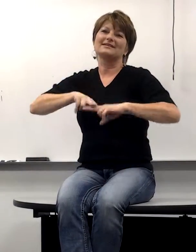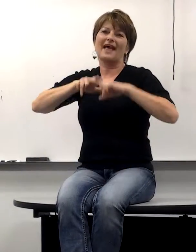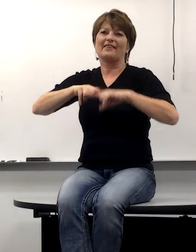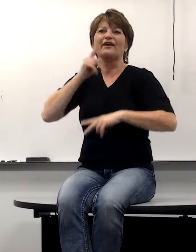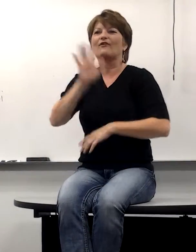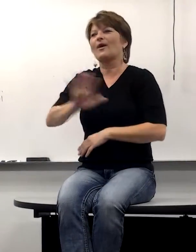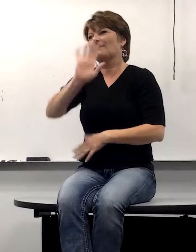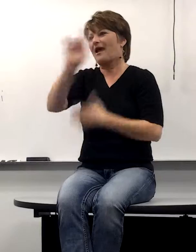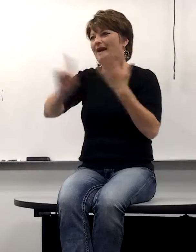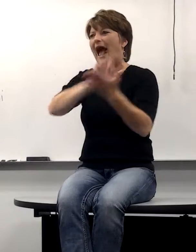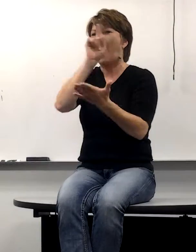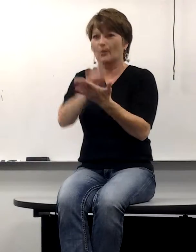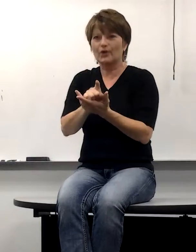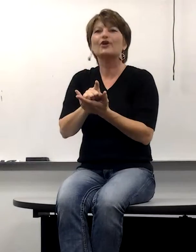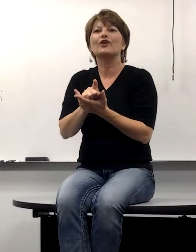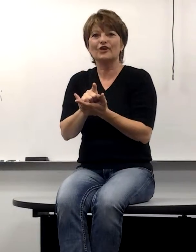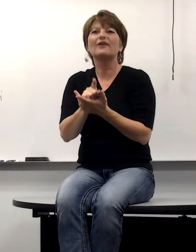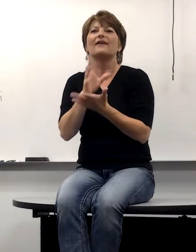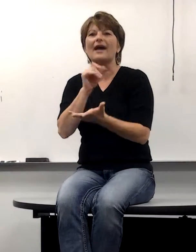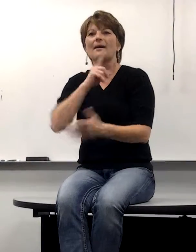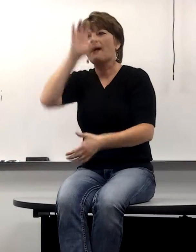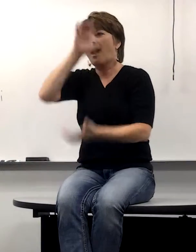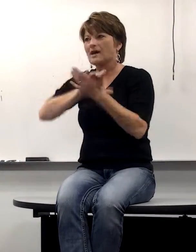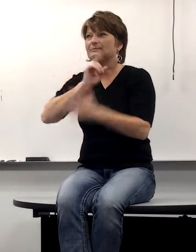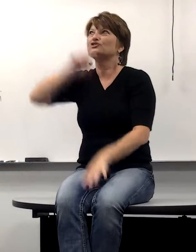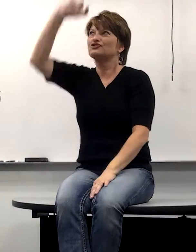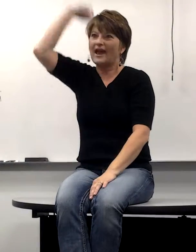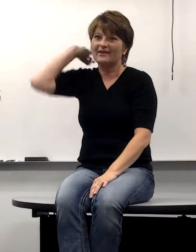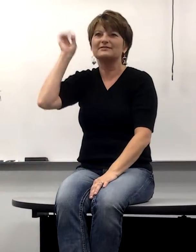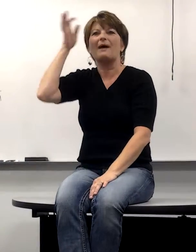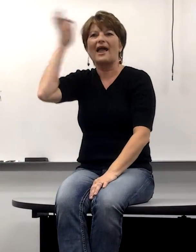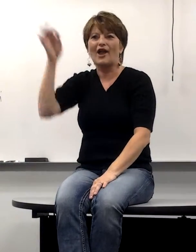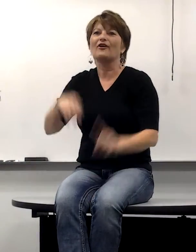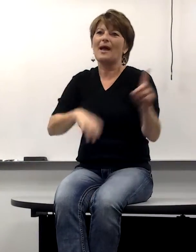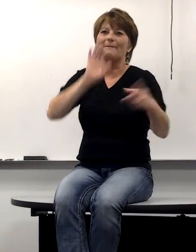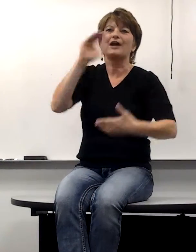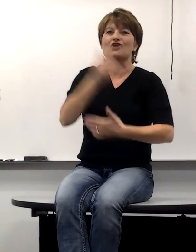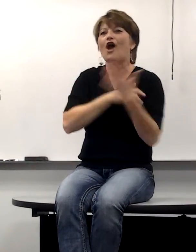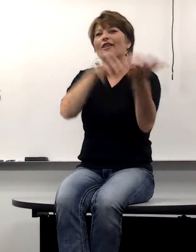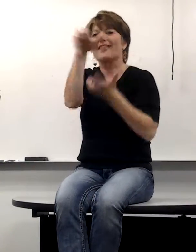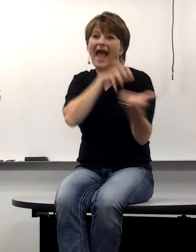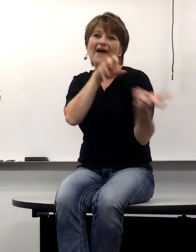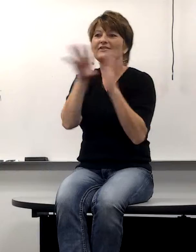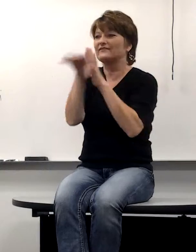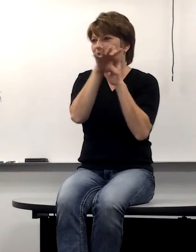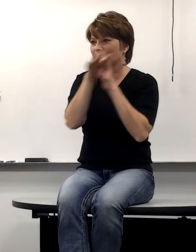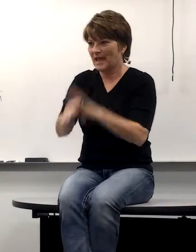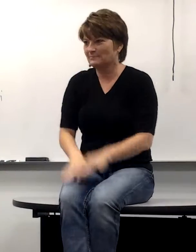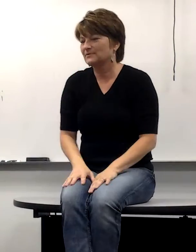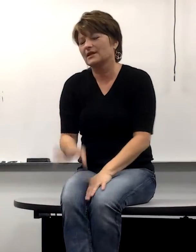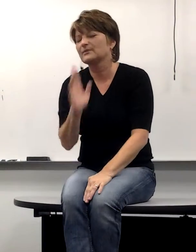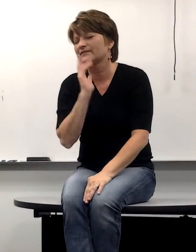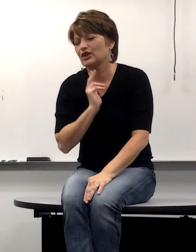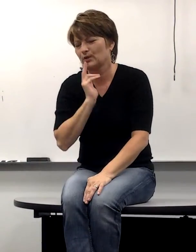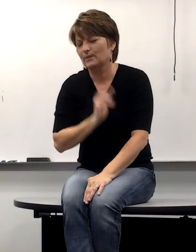went into the barber shop, and my husband shaved his hair as well. And my daughter was laughing.